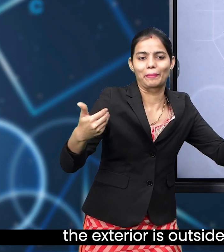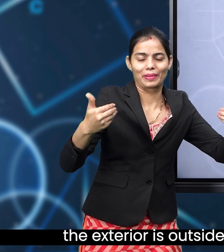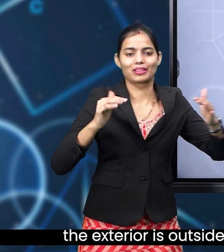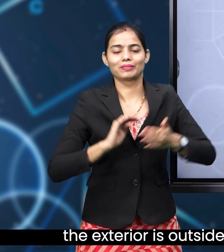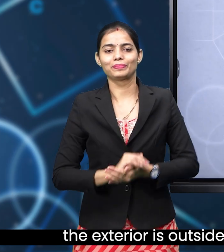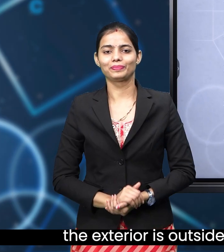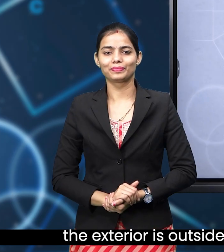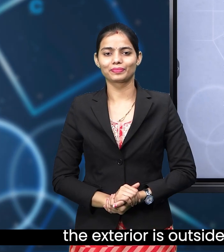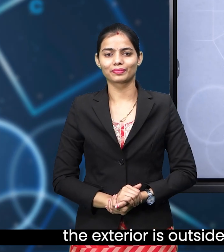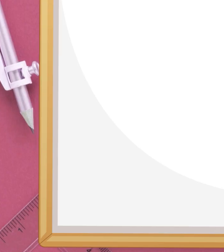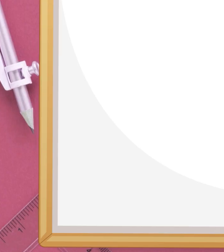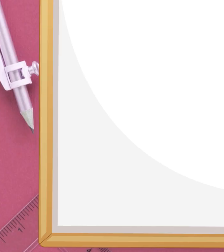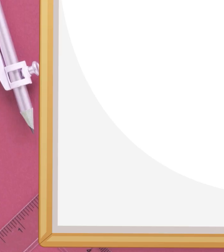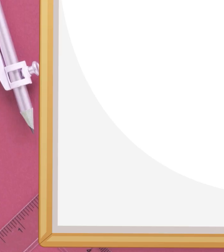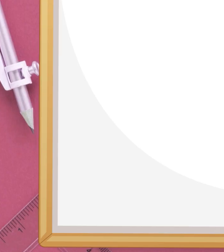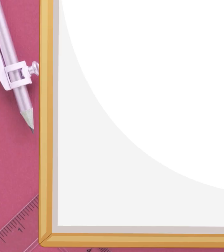and the boundary separates them.